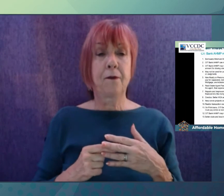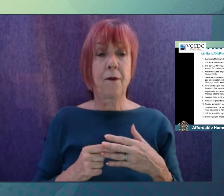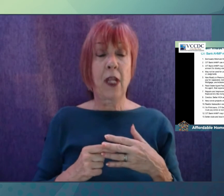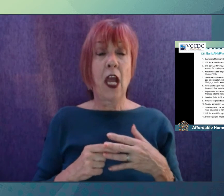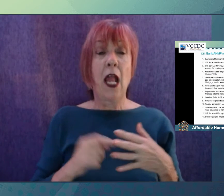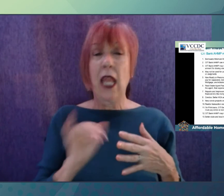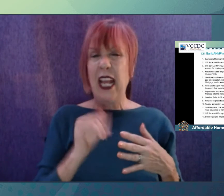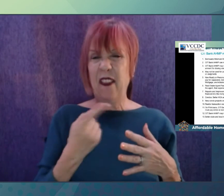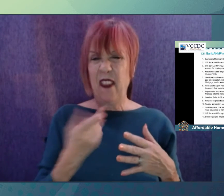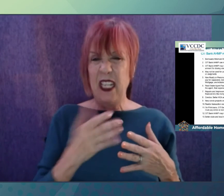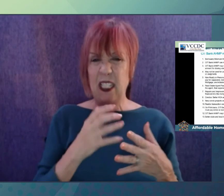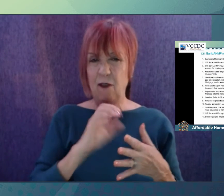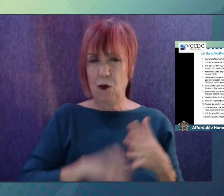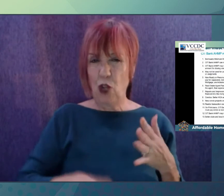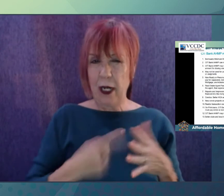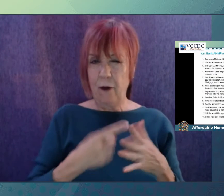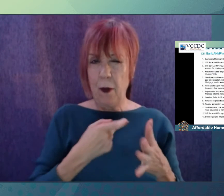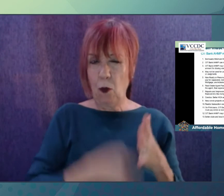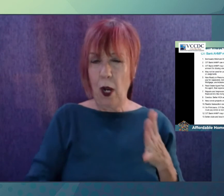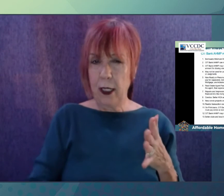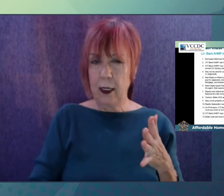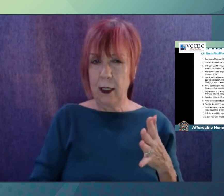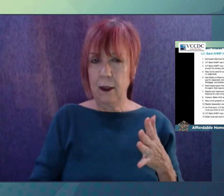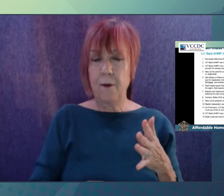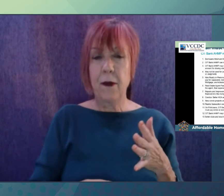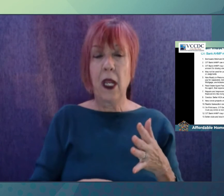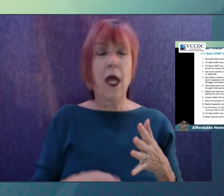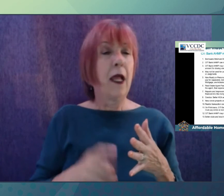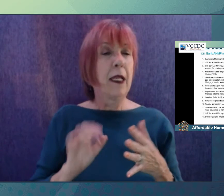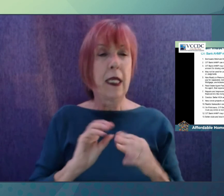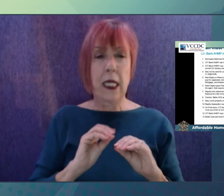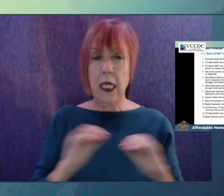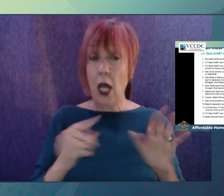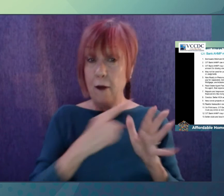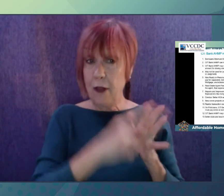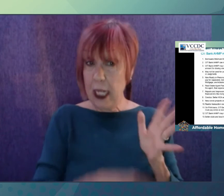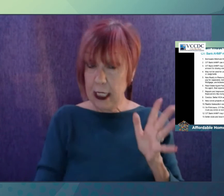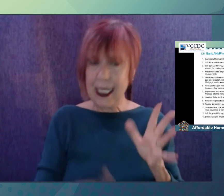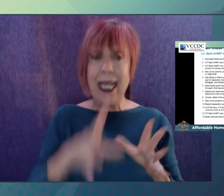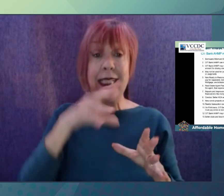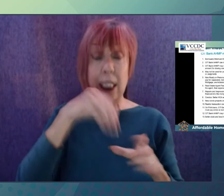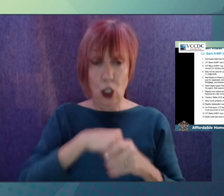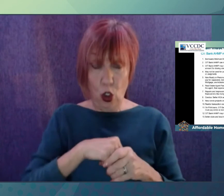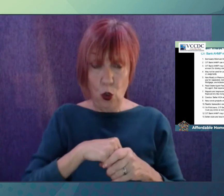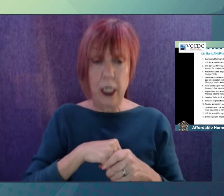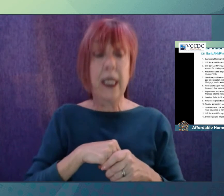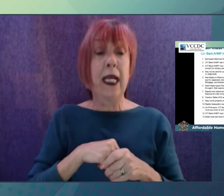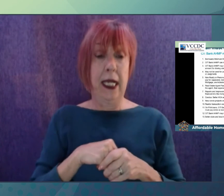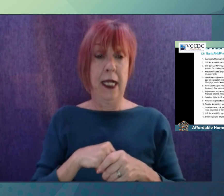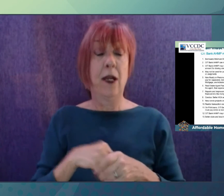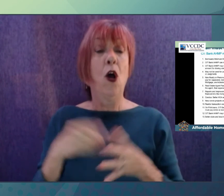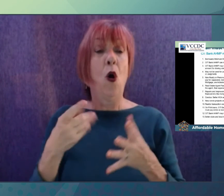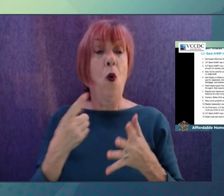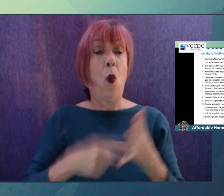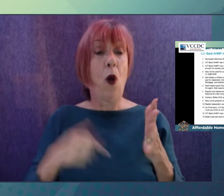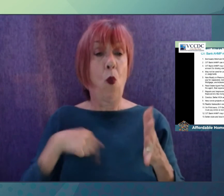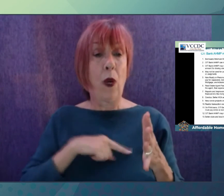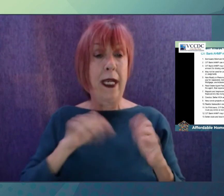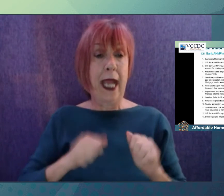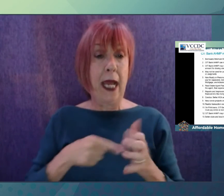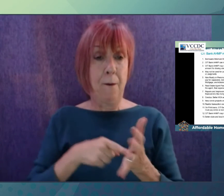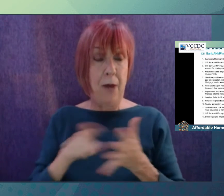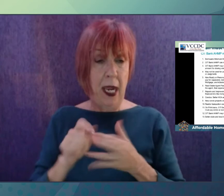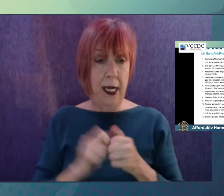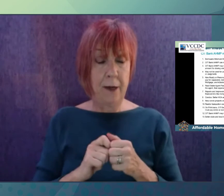price when determining the maximum mortgage, are included in the total cash requirement for the mortgage. Real